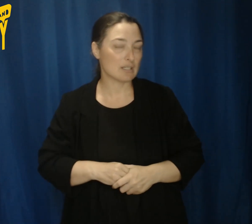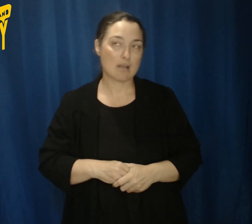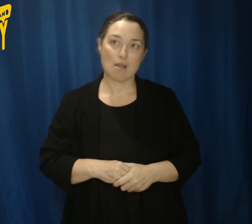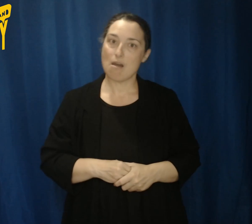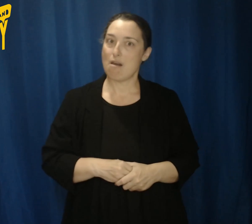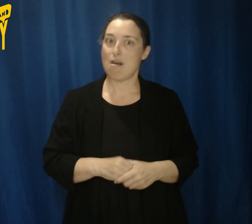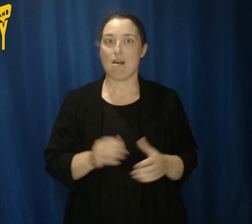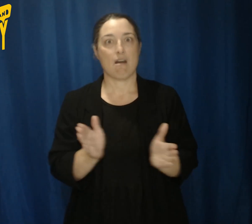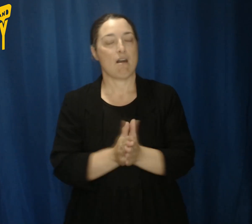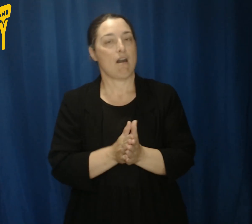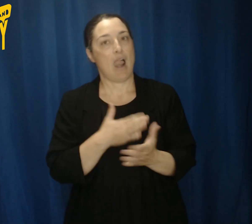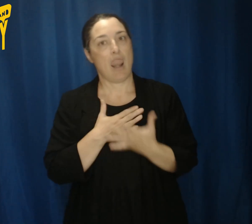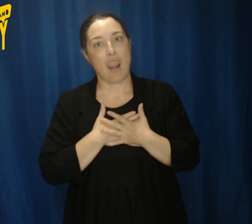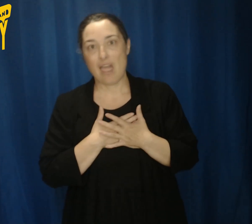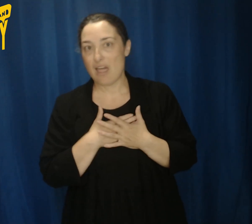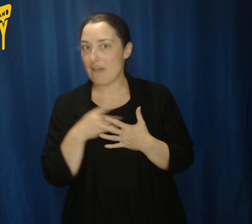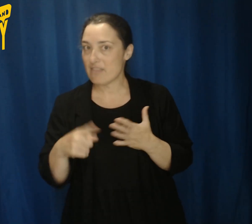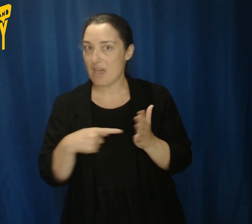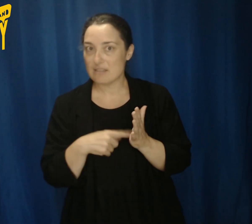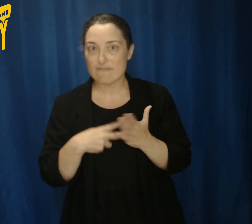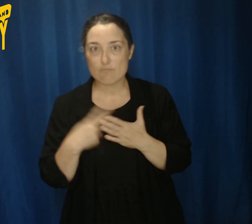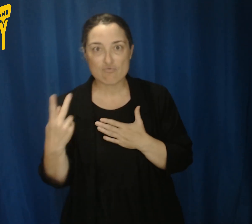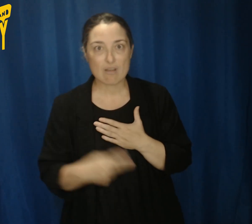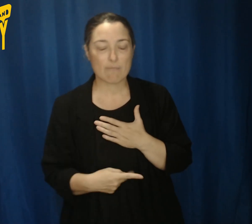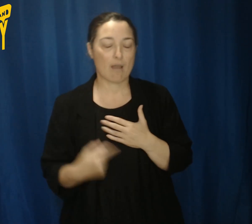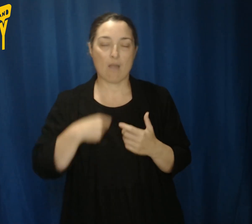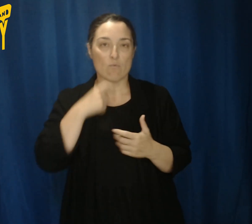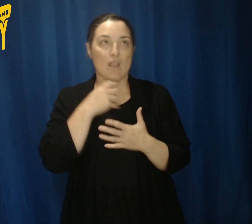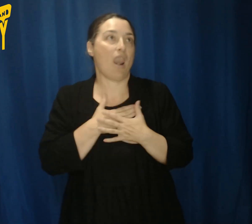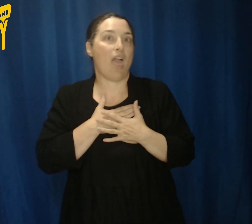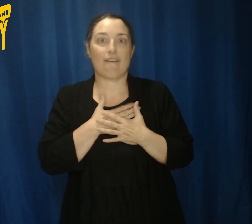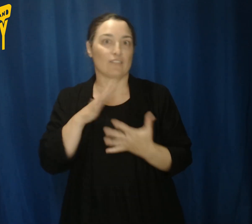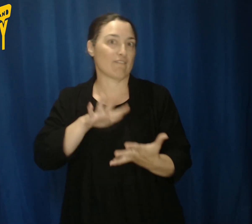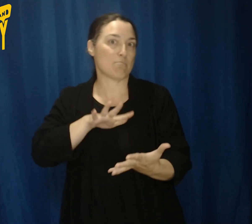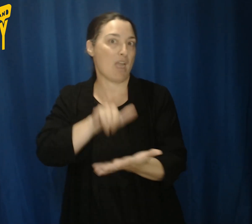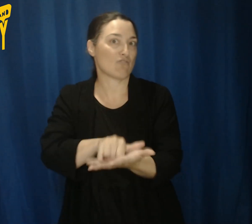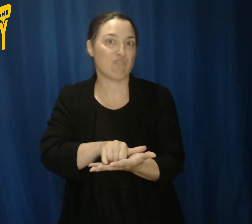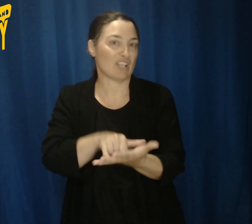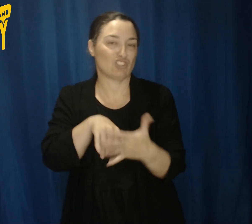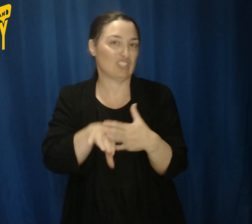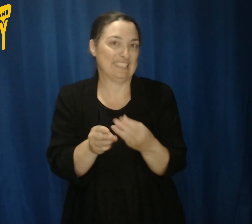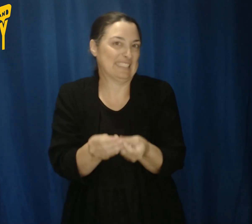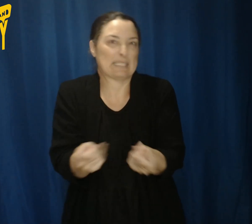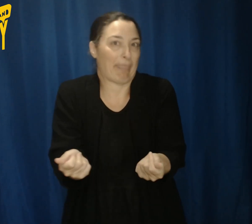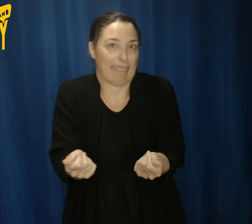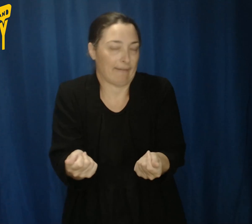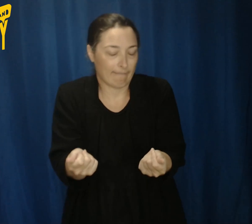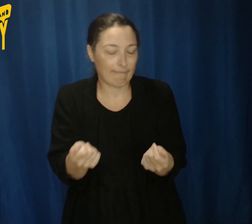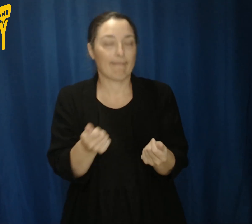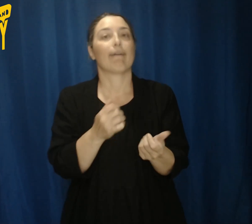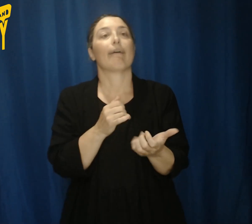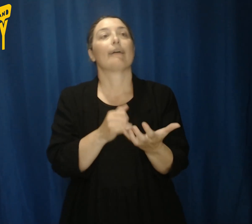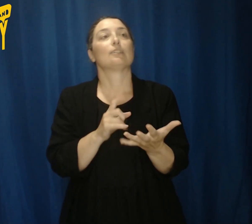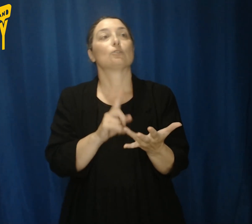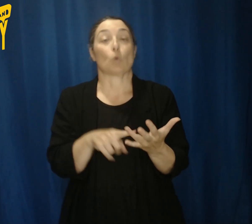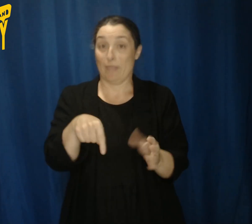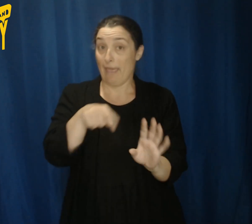Investigation. I've always wanted to have a plane crash in something that I made. And so that year I decided to go into the